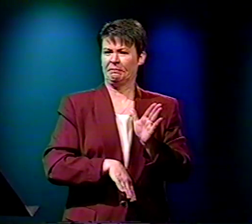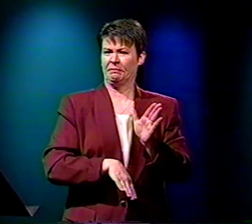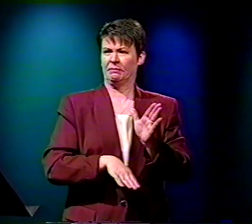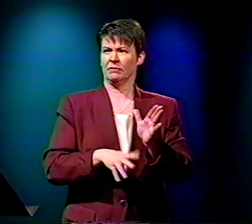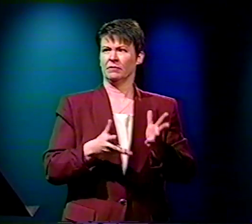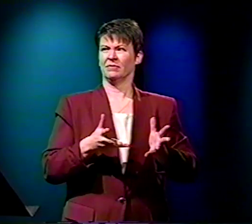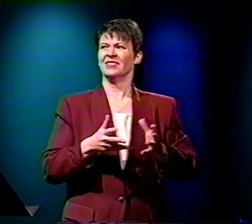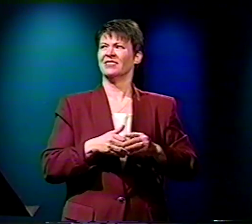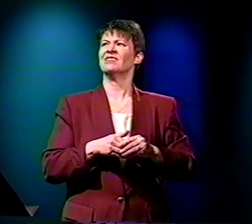cheaper?